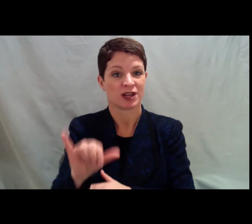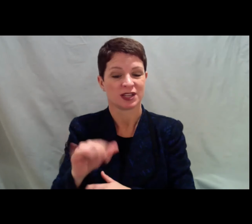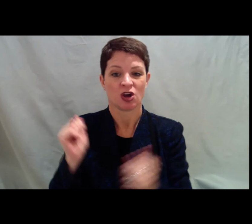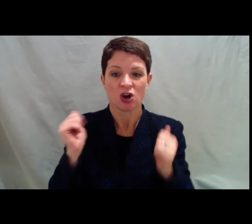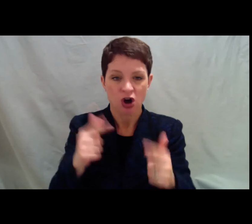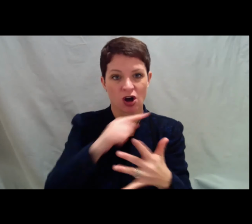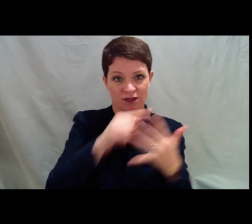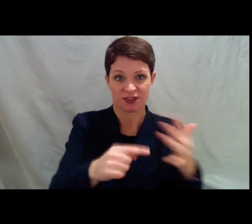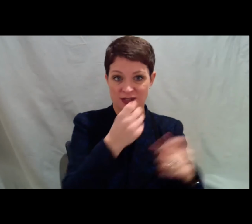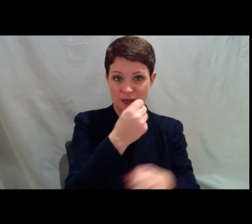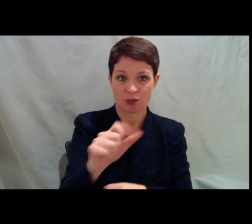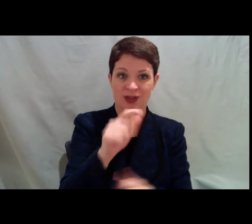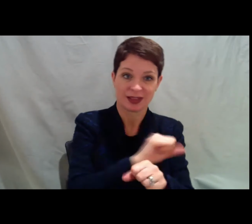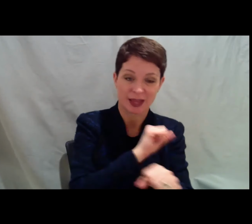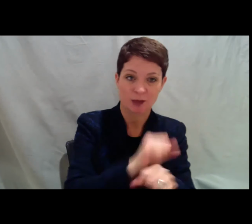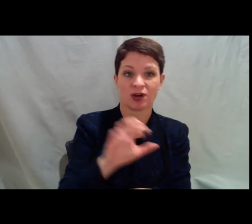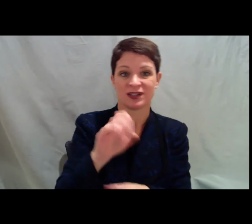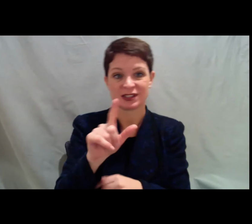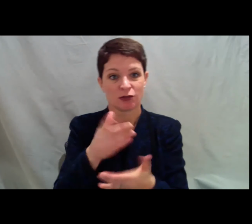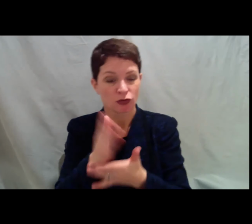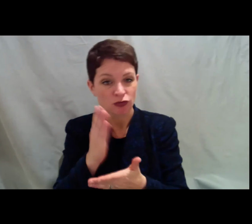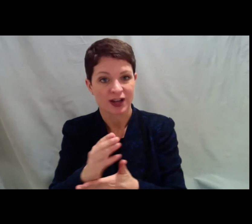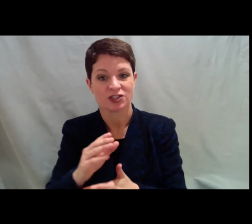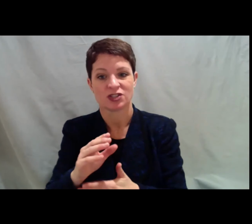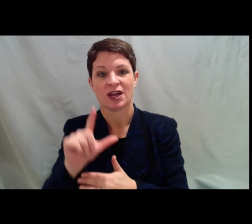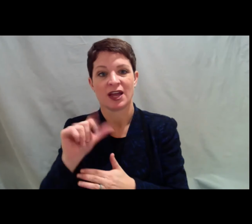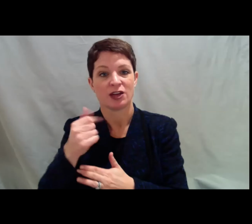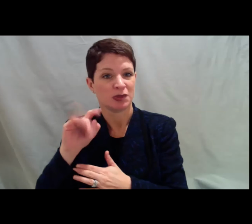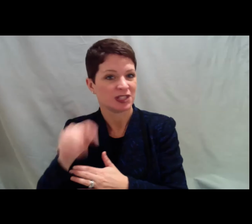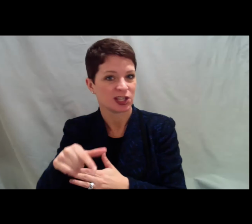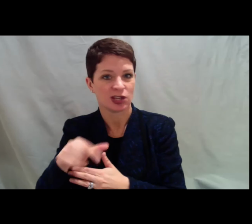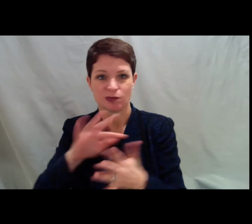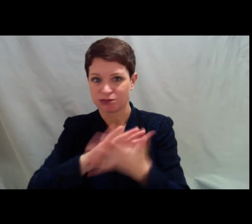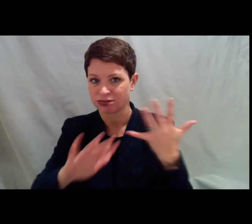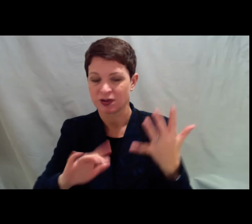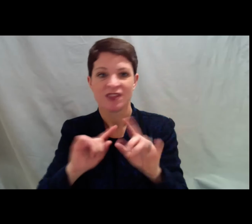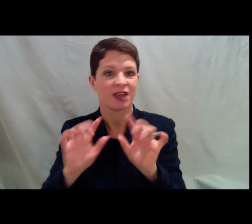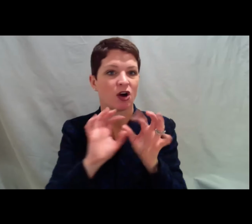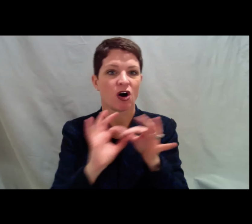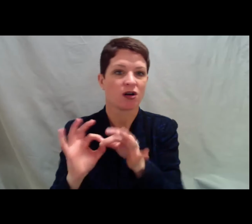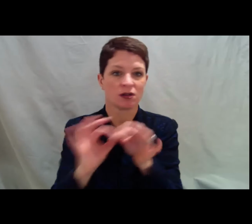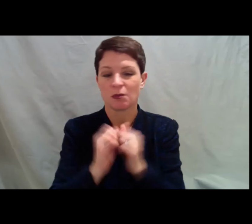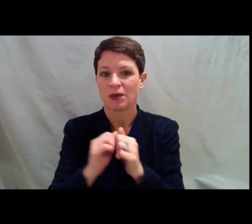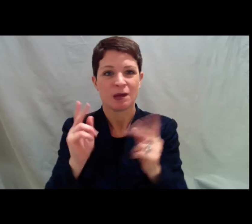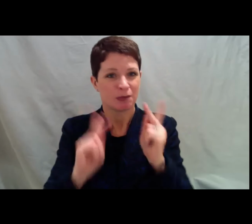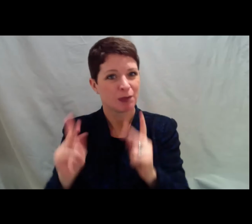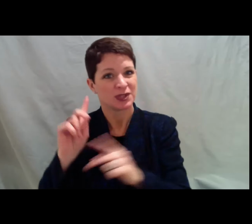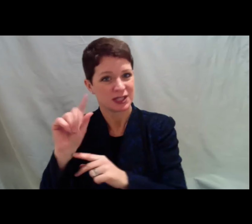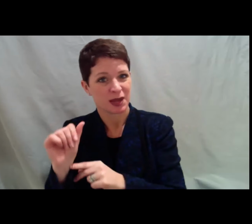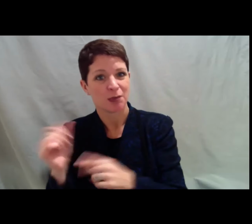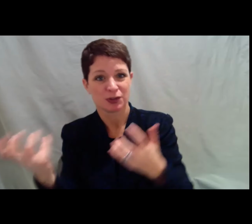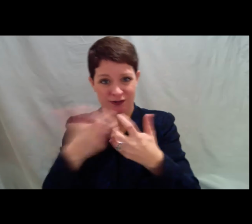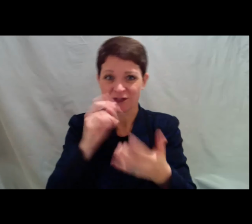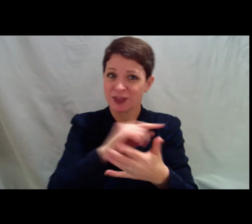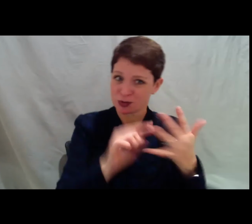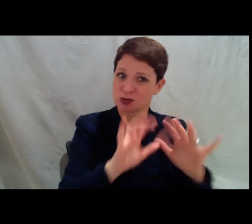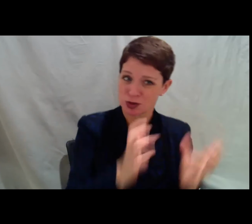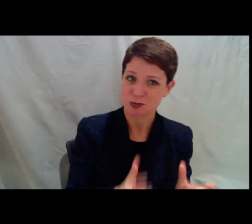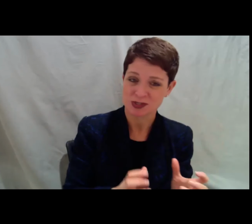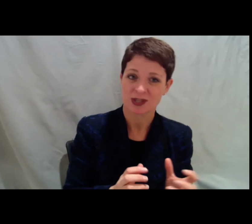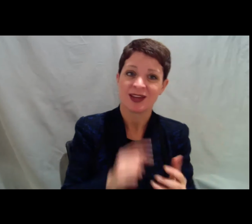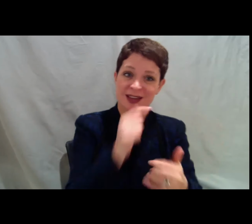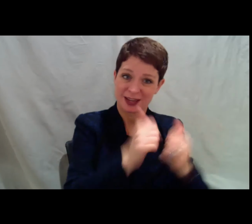those movements, the labor movement, the civil rights movement, the GLBT movement, and so on, those intersect with people with disabilities and with the disabled rights movement. There are disabled people in